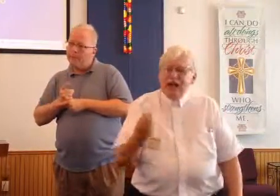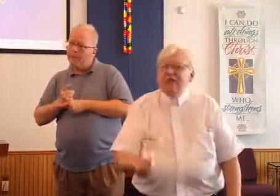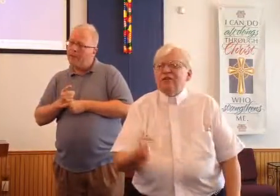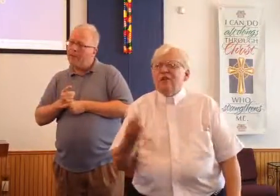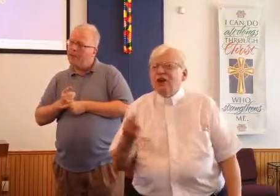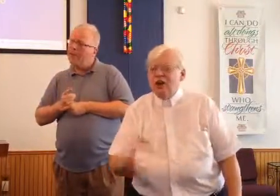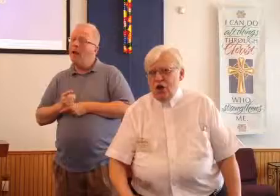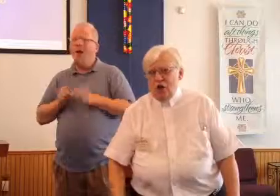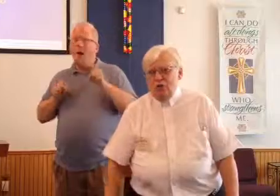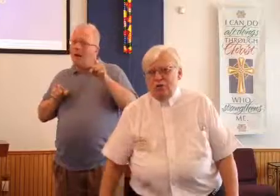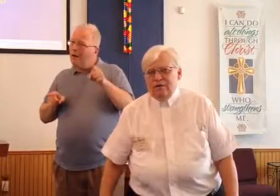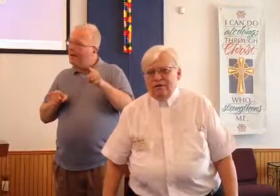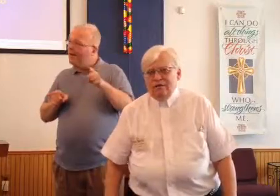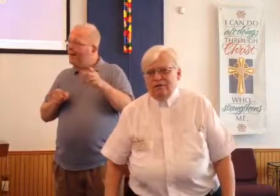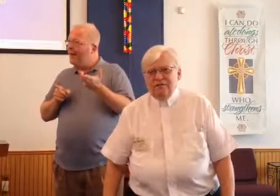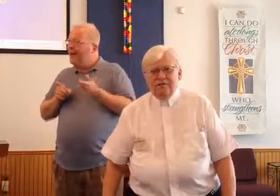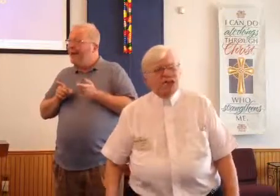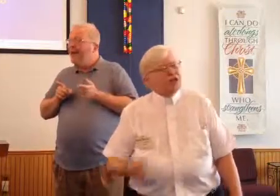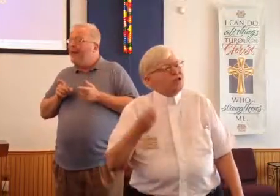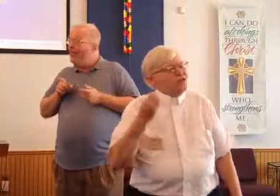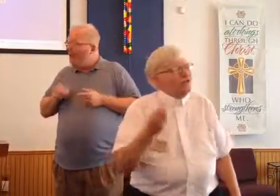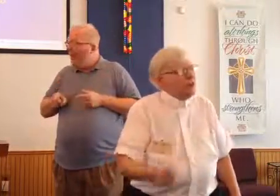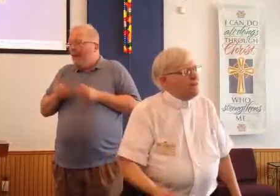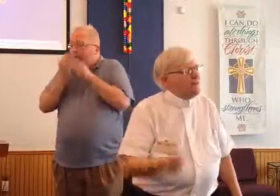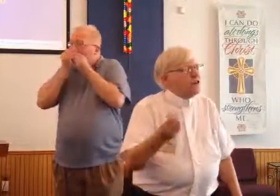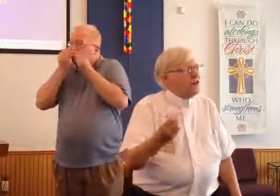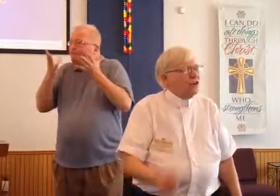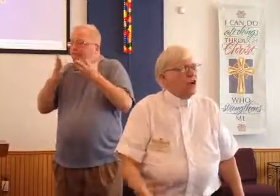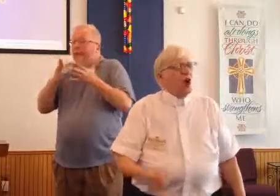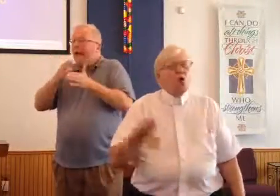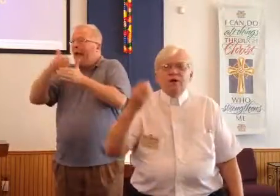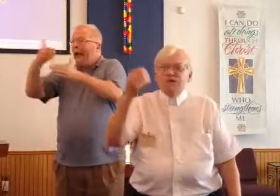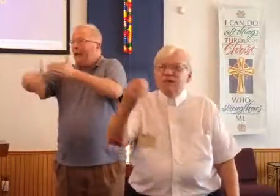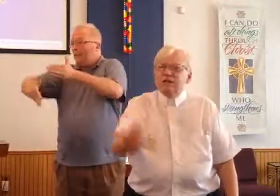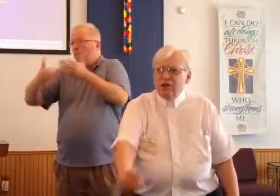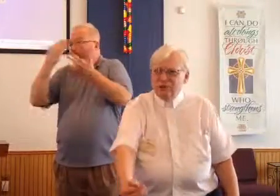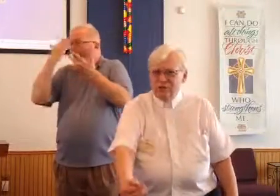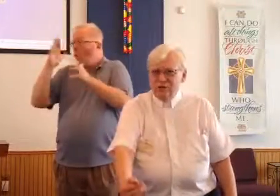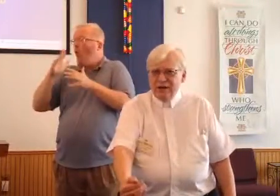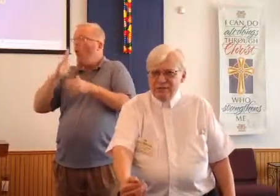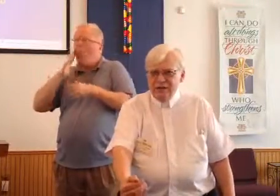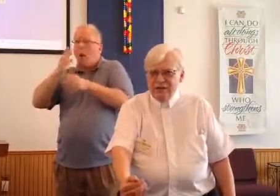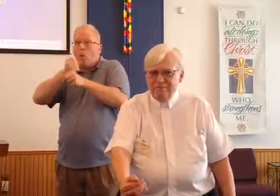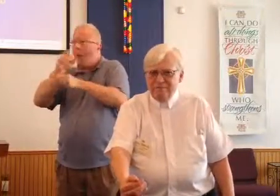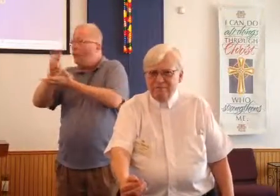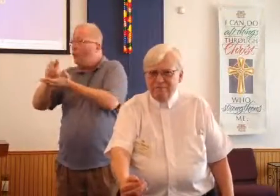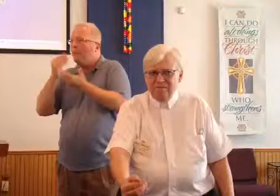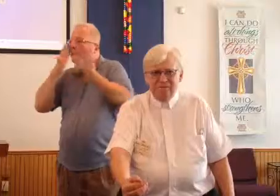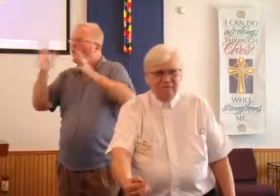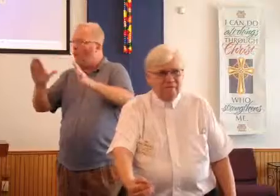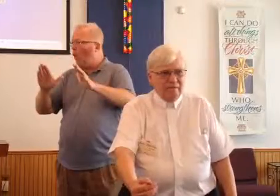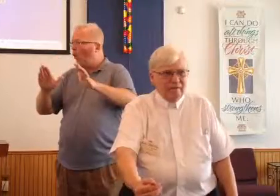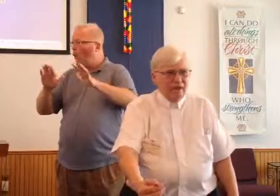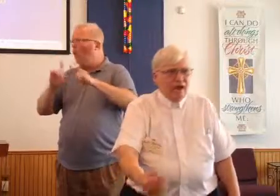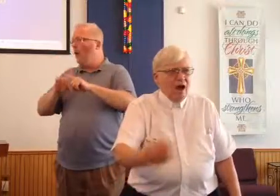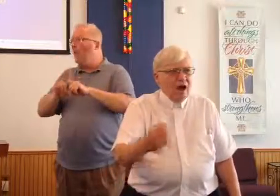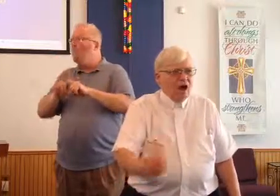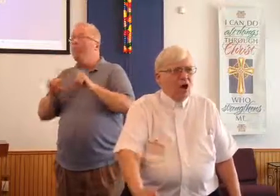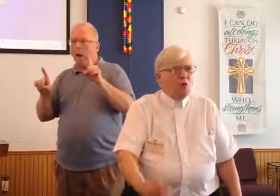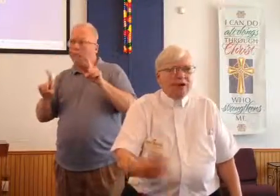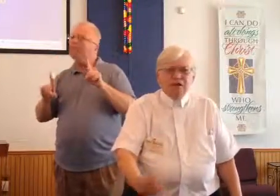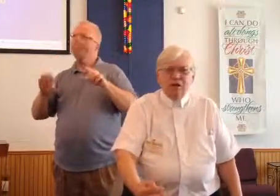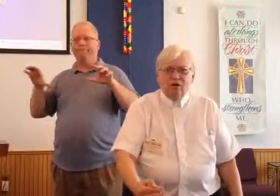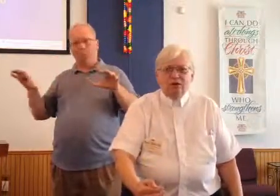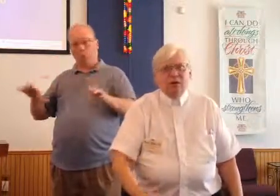Because you never know. You never know what the result is going to be.